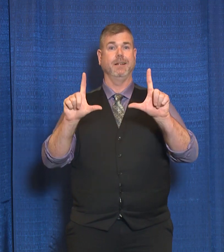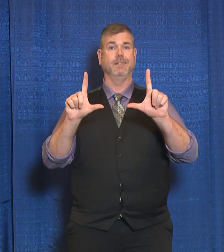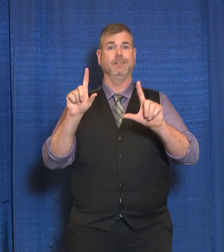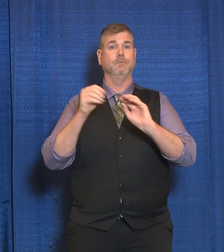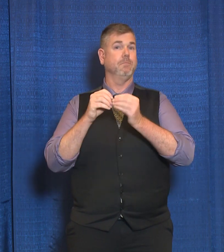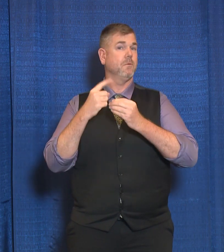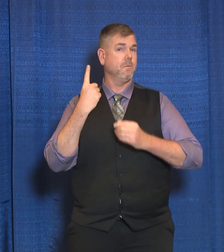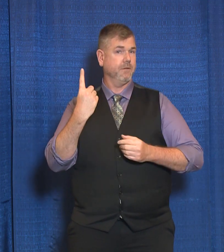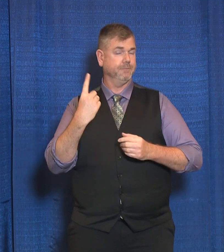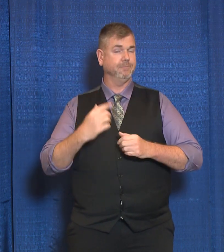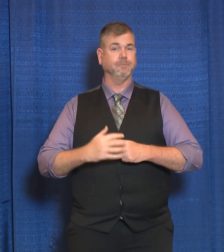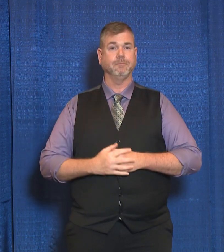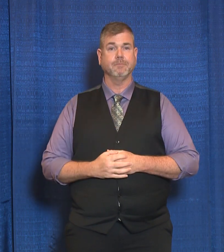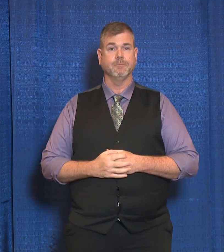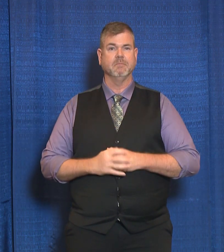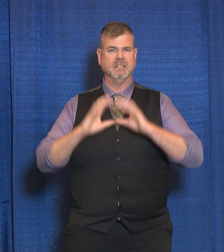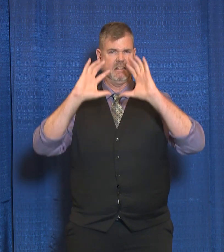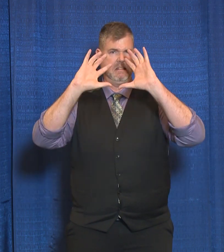COVR Page 1.